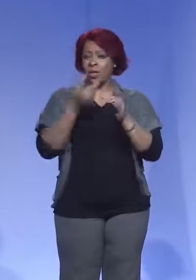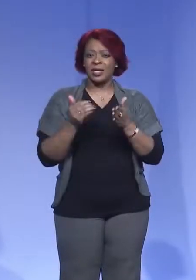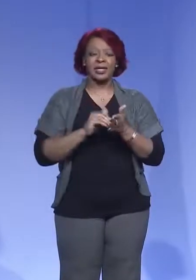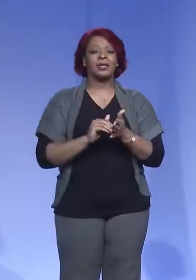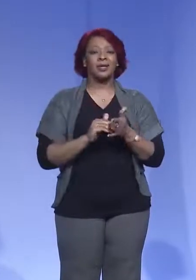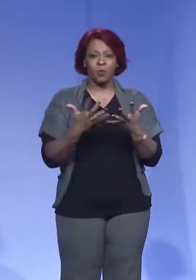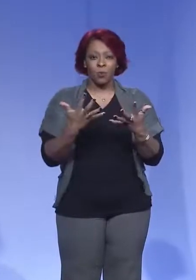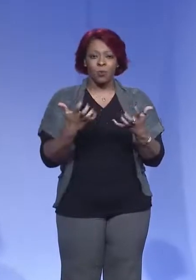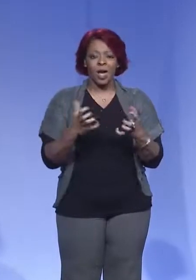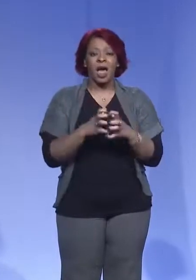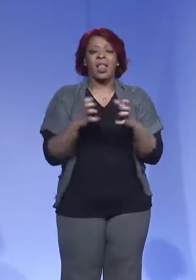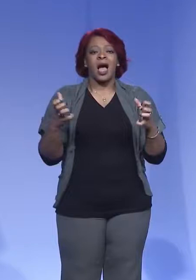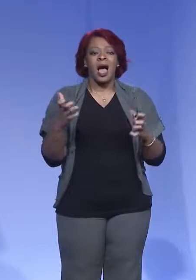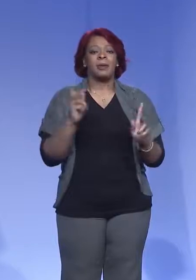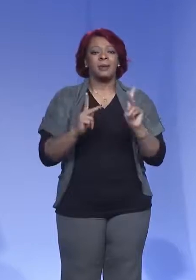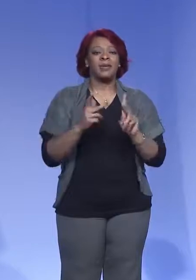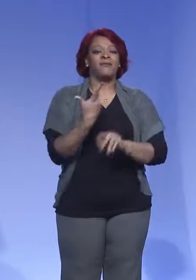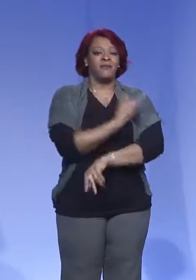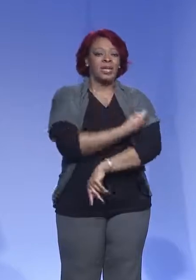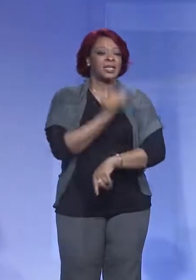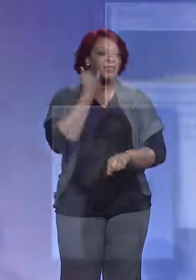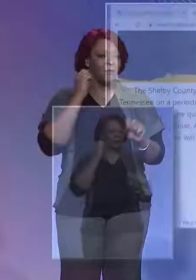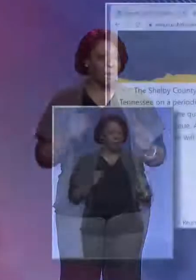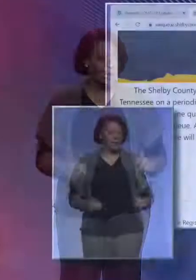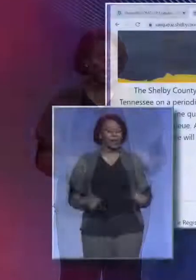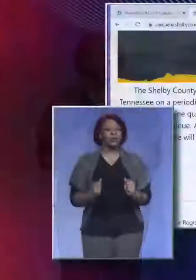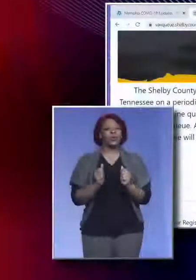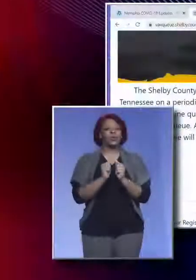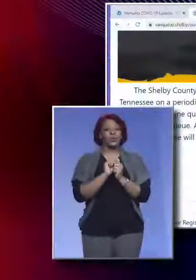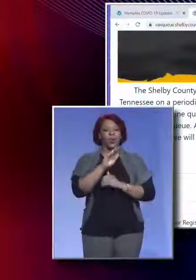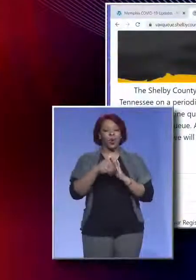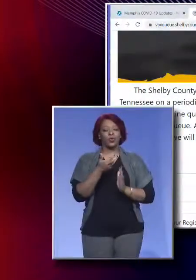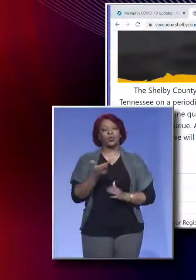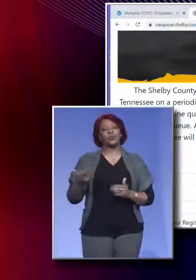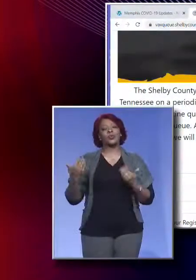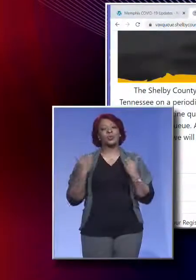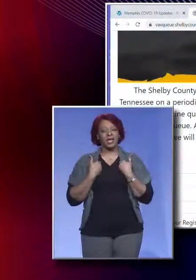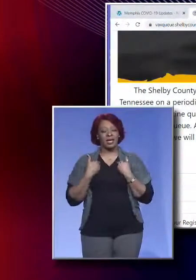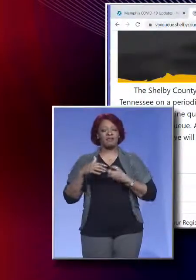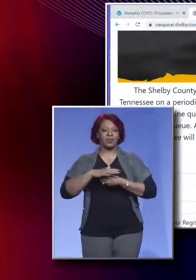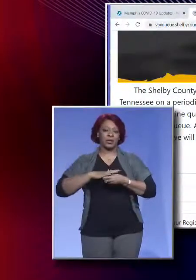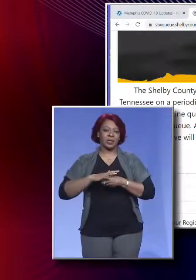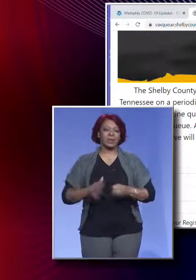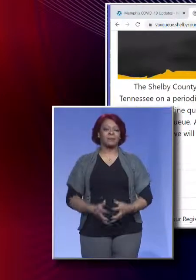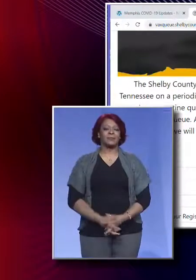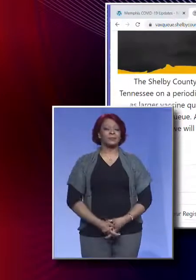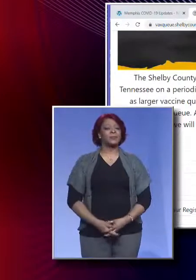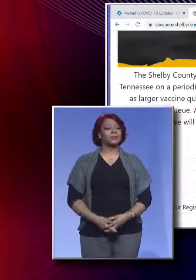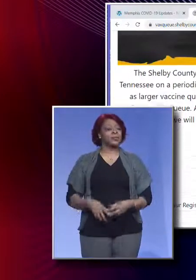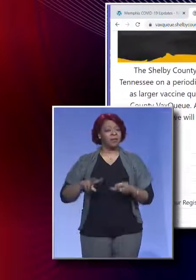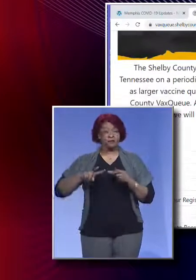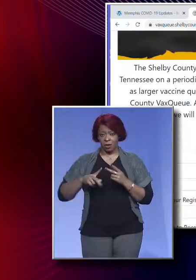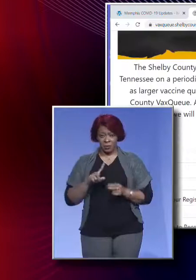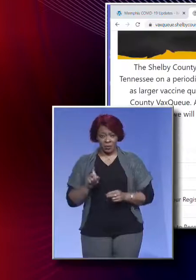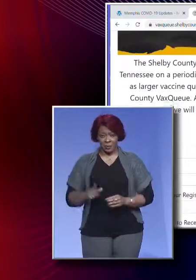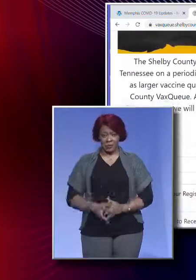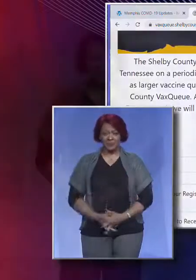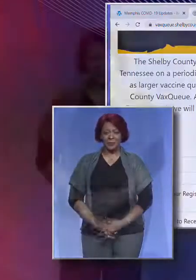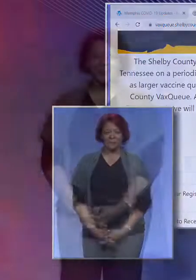get as much vaccine out as we can with all the resources that we have locally. Then you have a follow-up?